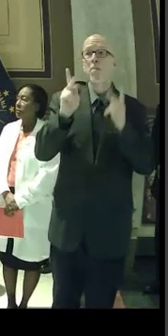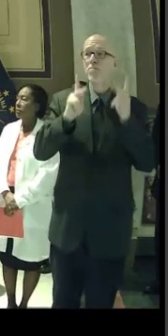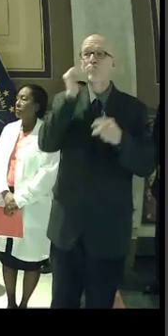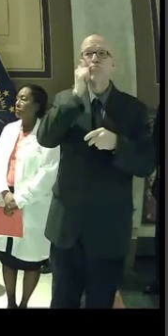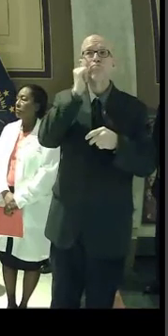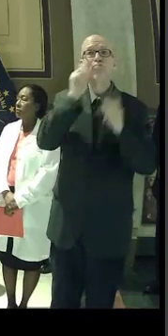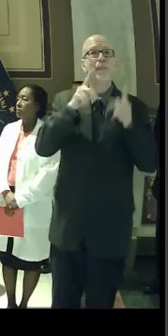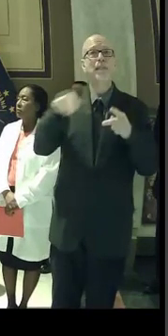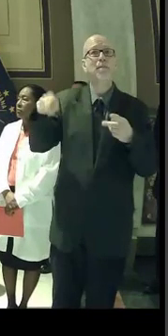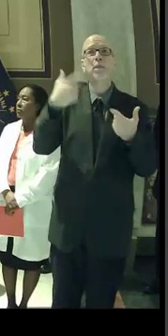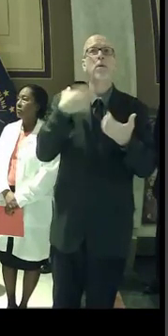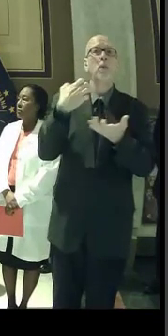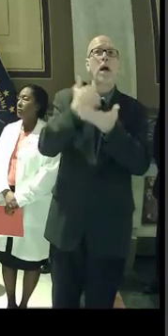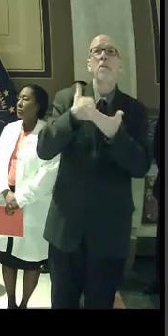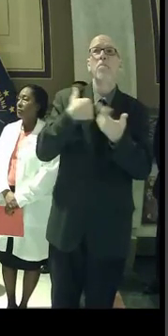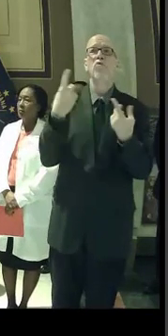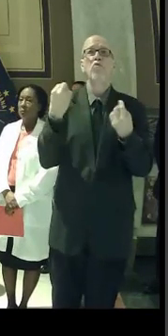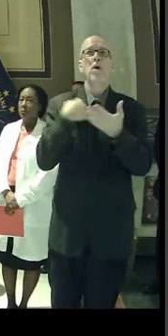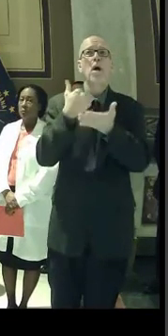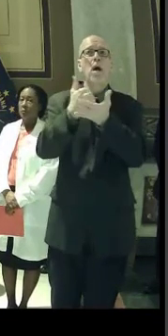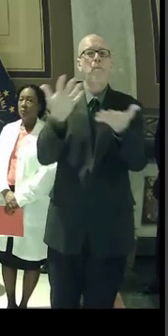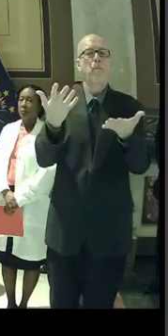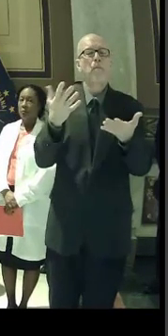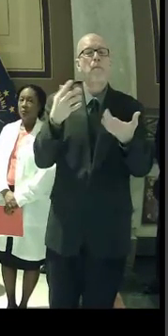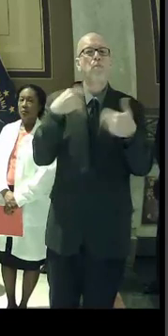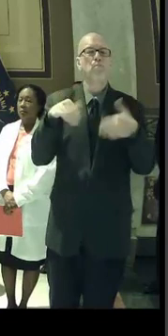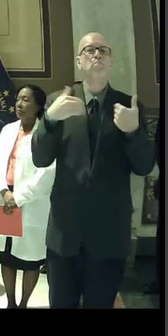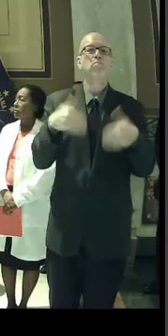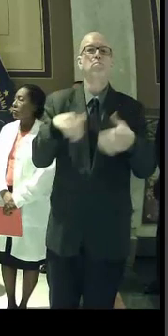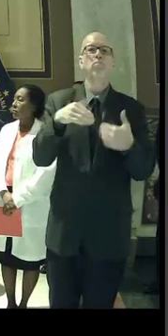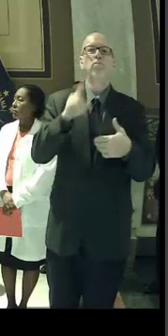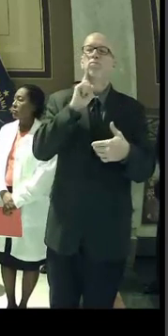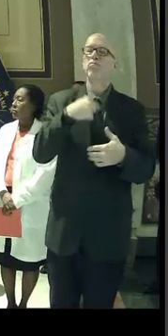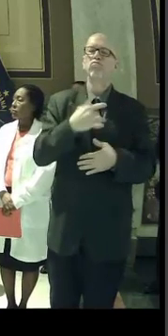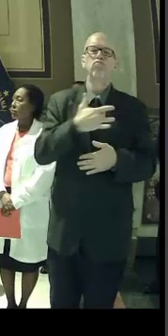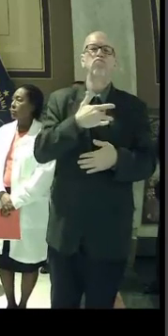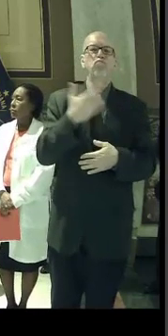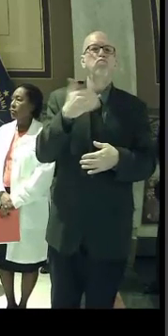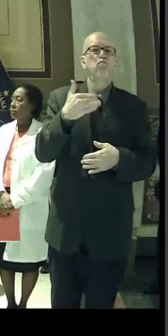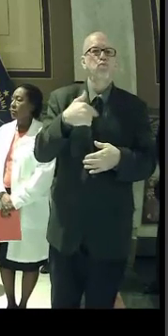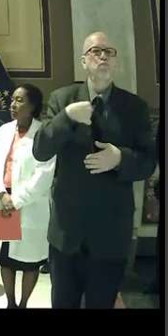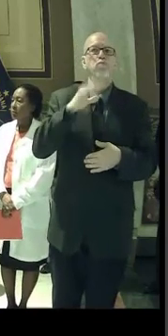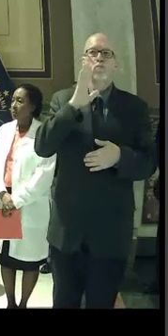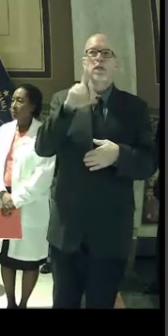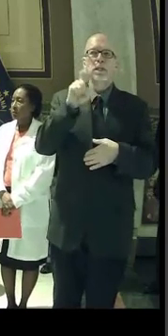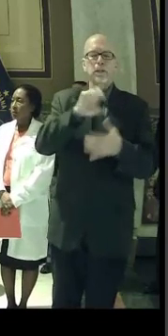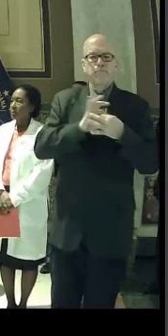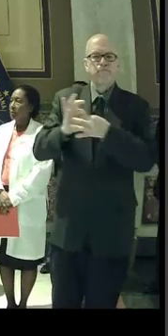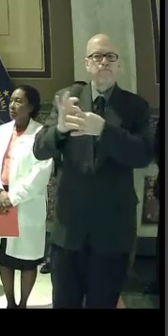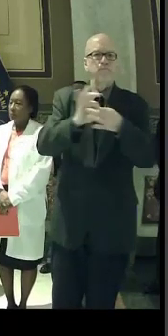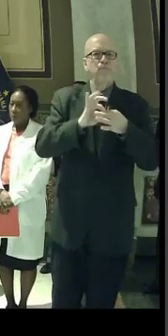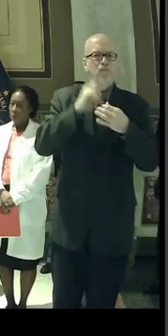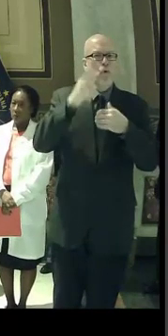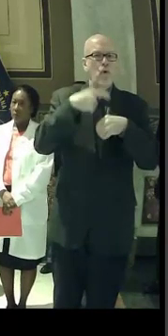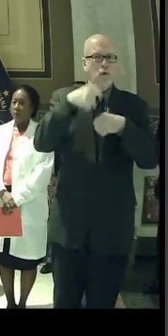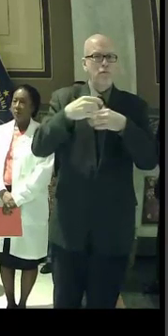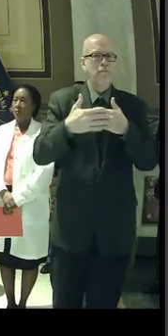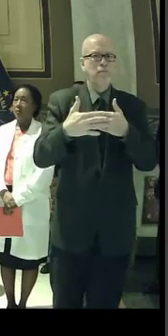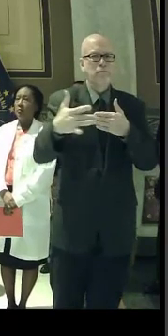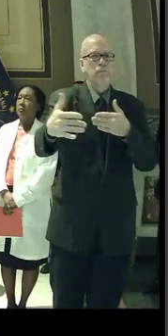asking, what can we do to help? This is going to go a long way as we all come together. But just know that we